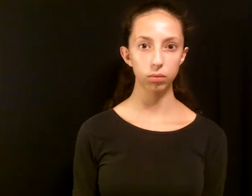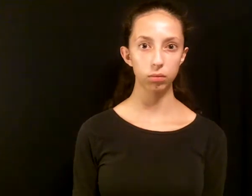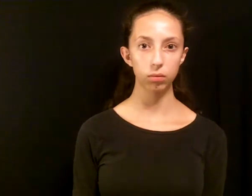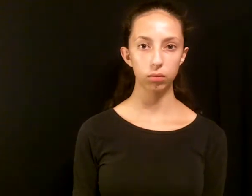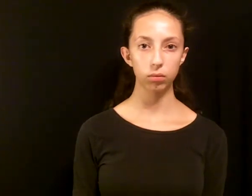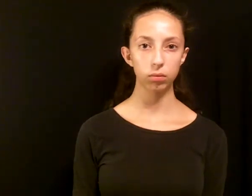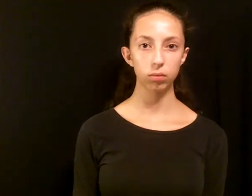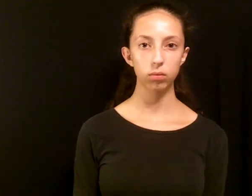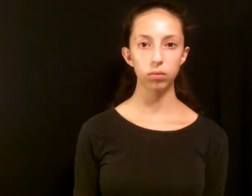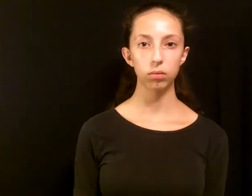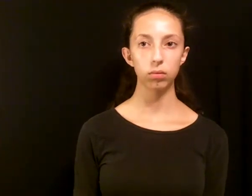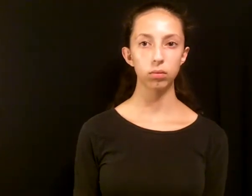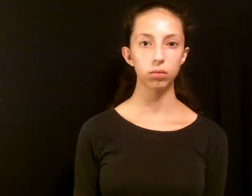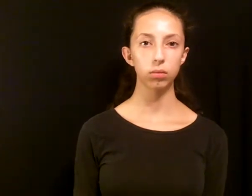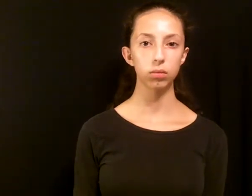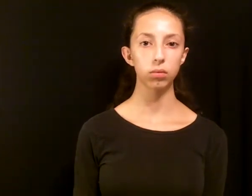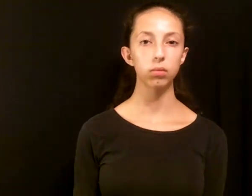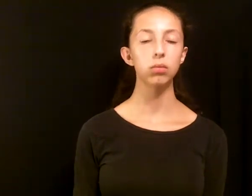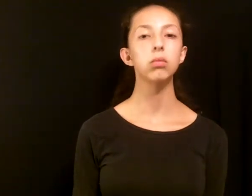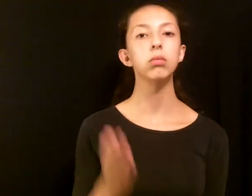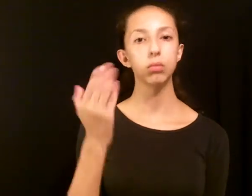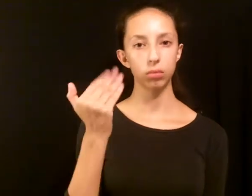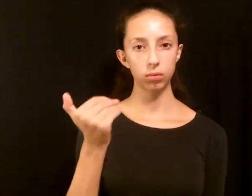15,200, then we would do